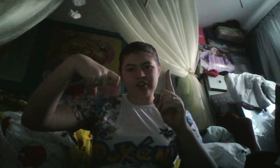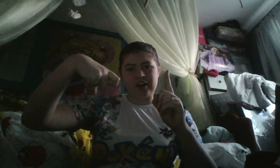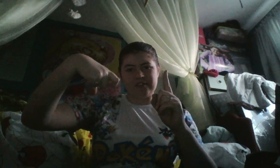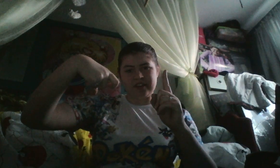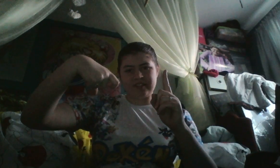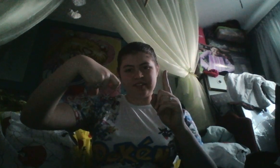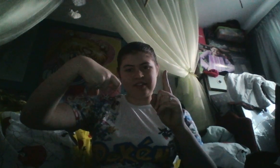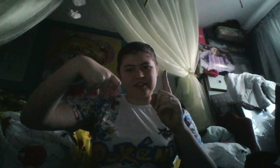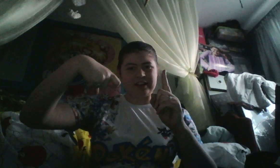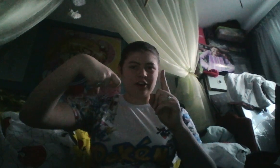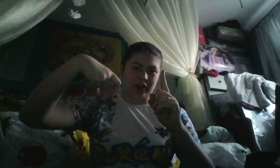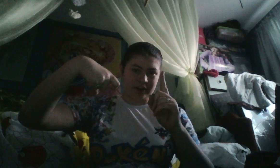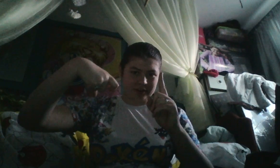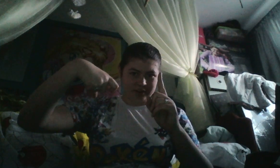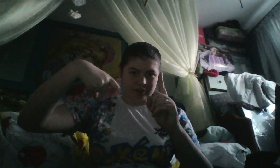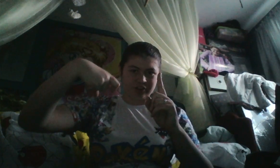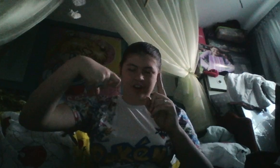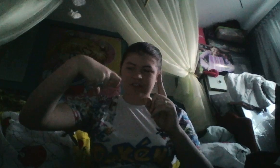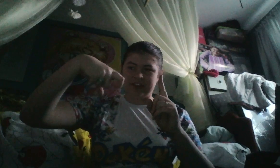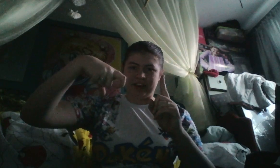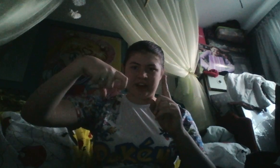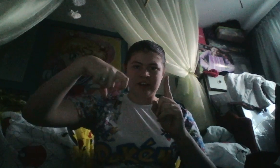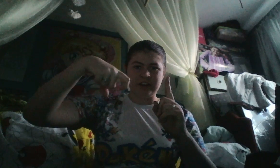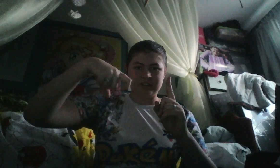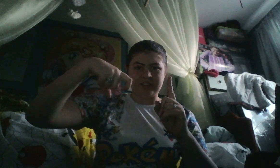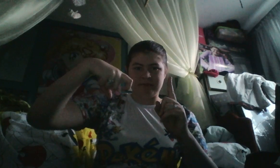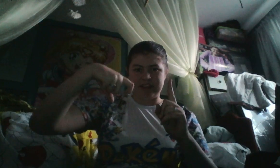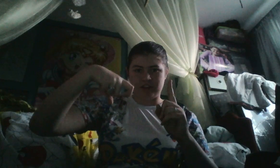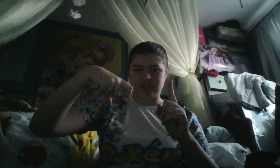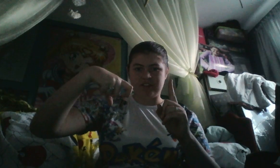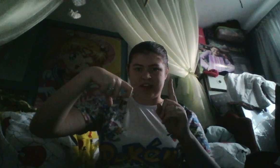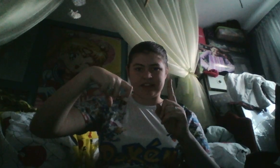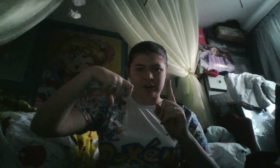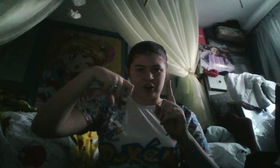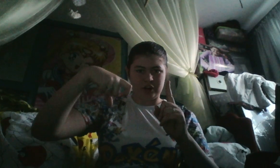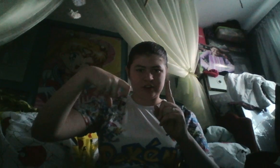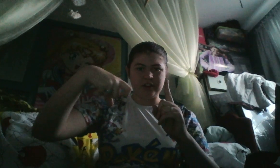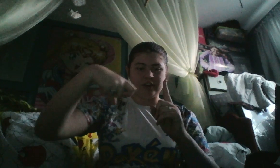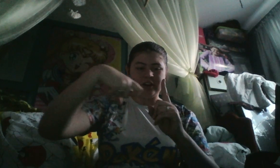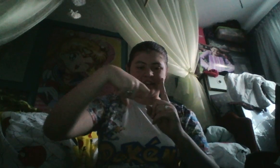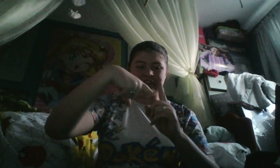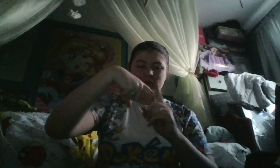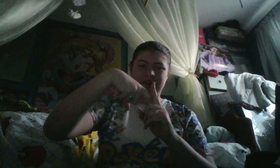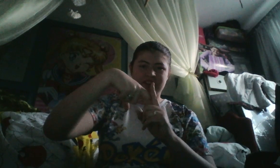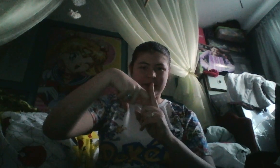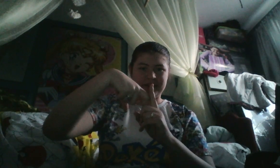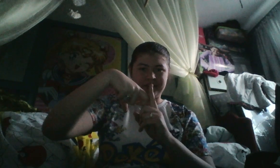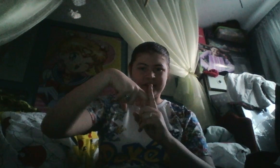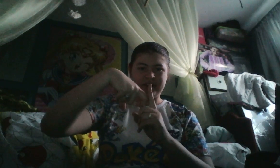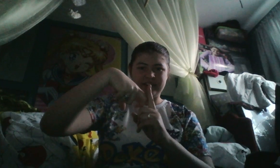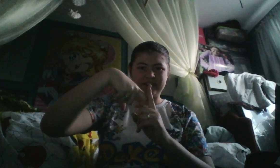your others like a hook. Cross your other finger, same finger on your other hand like a hook, and then just put it to the middle. See what I